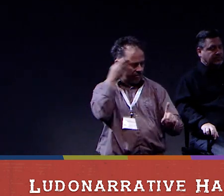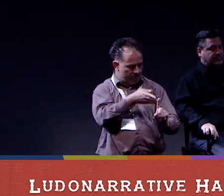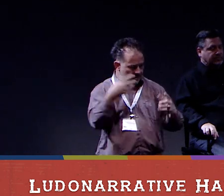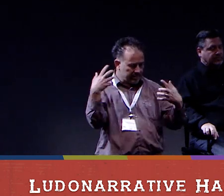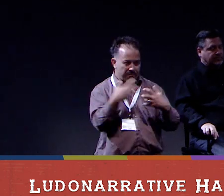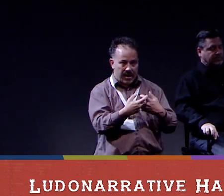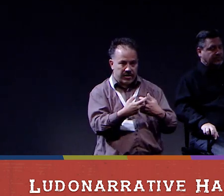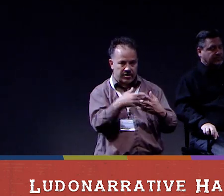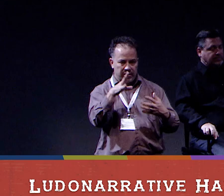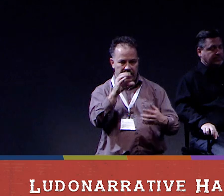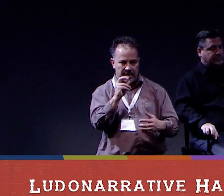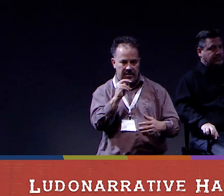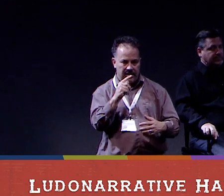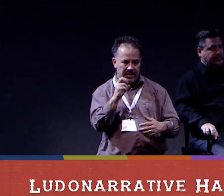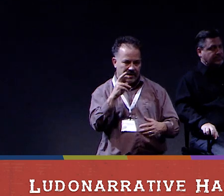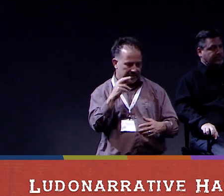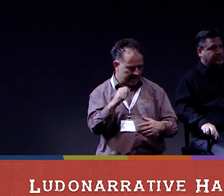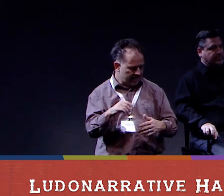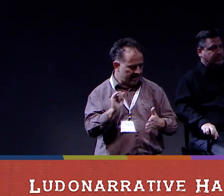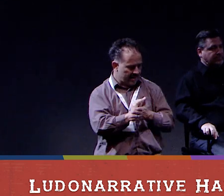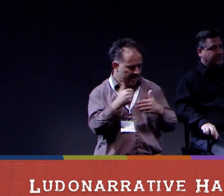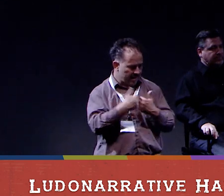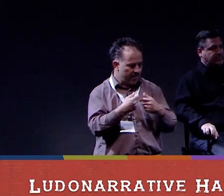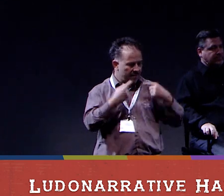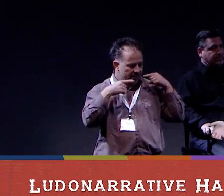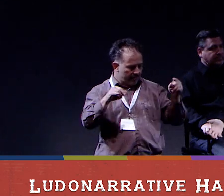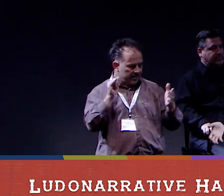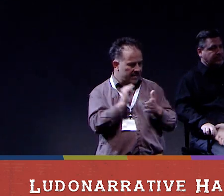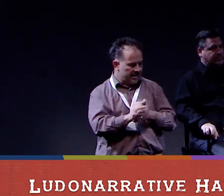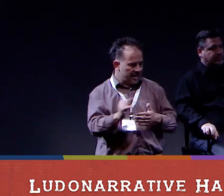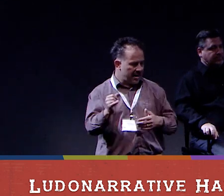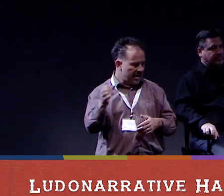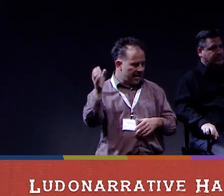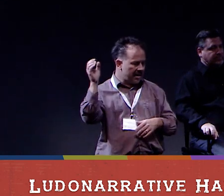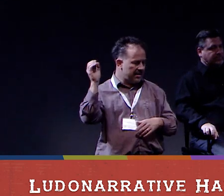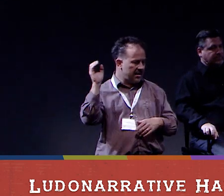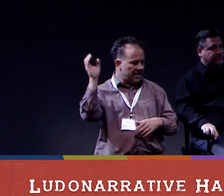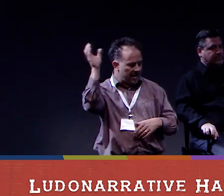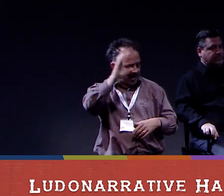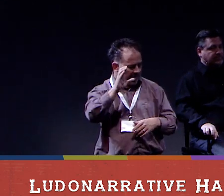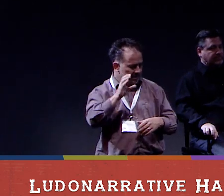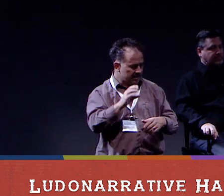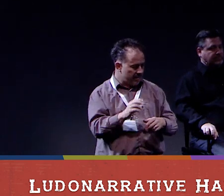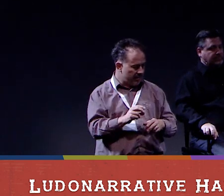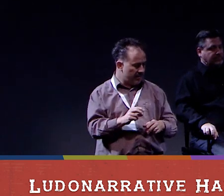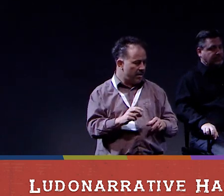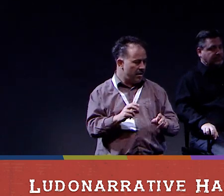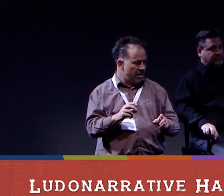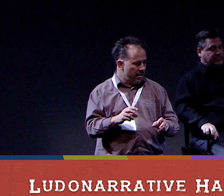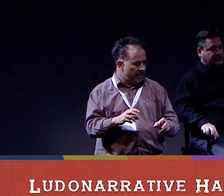game. And famously, this concept was coined by a game